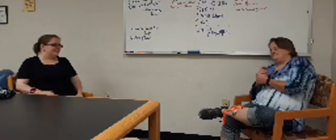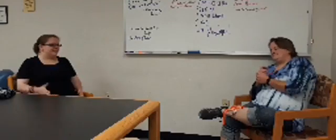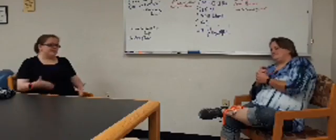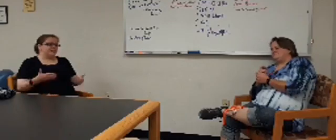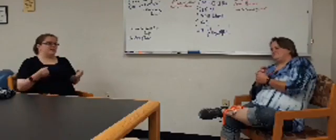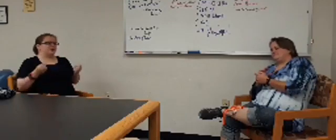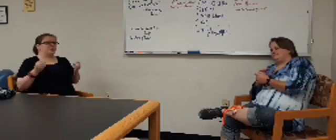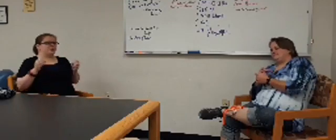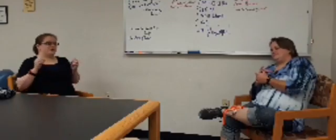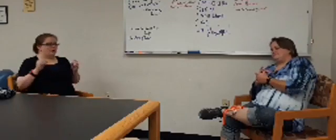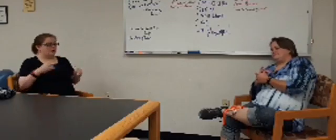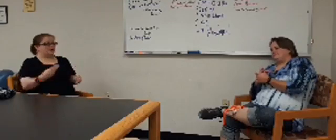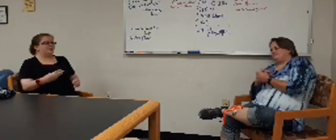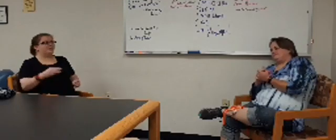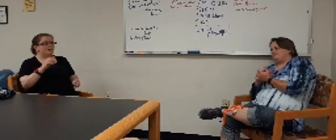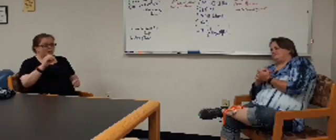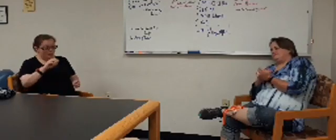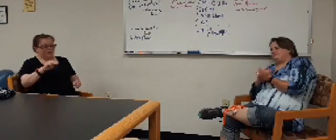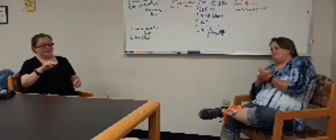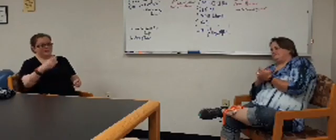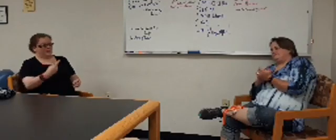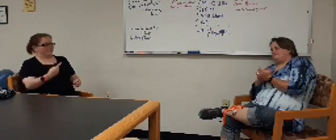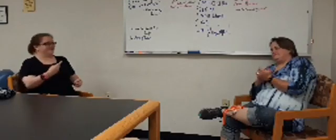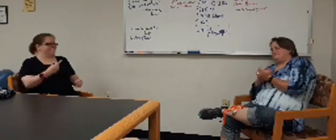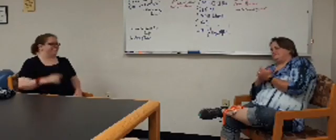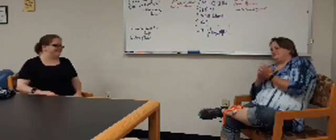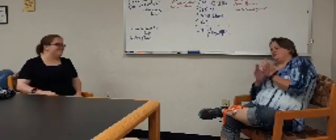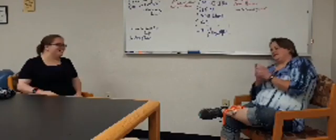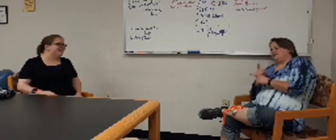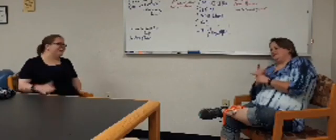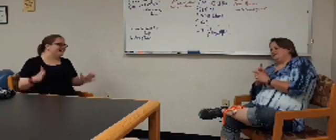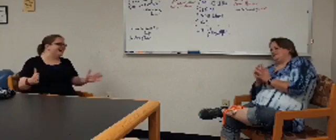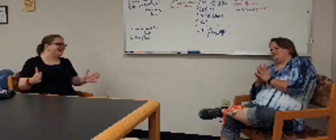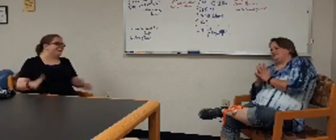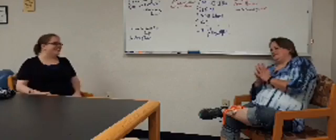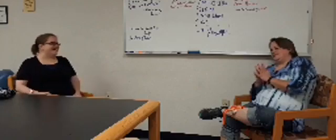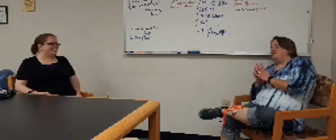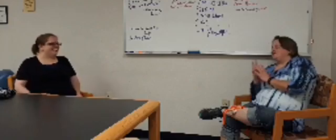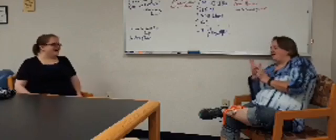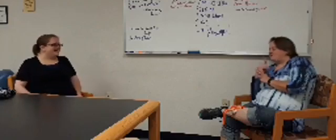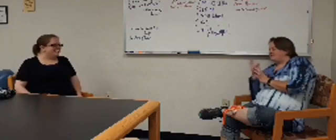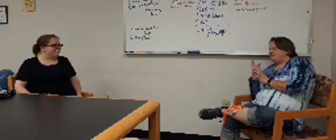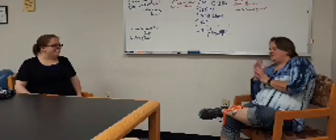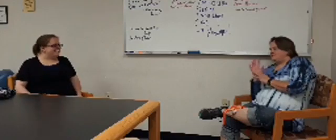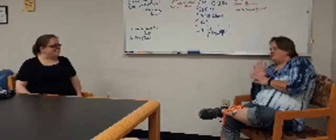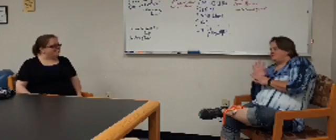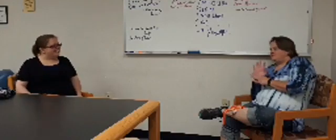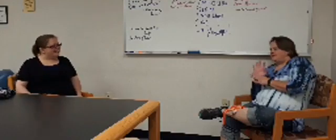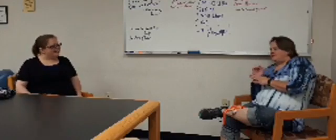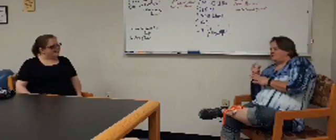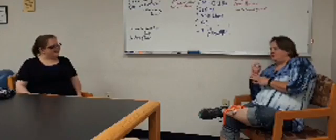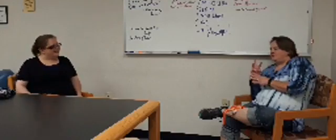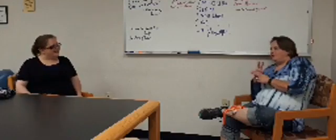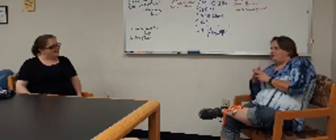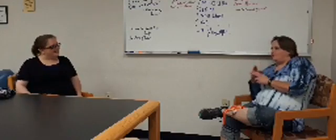like, oh, OMG, like. Right. Right. You ever seen the show called